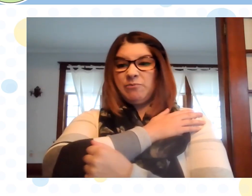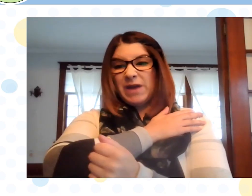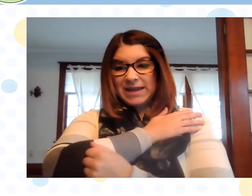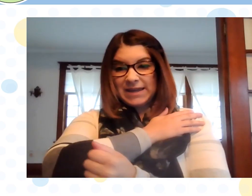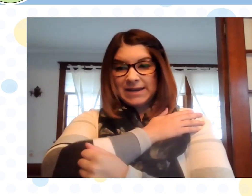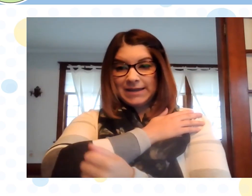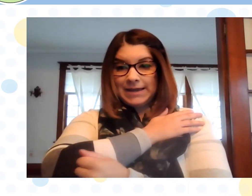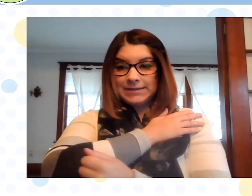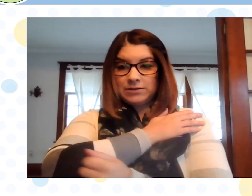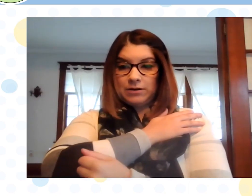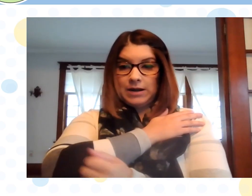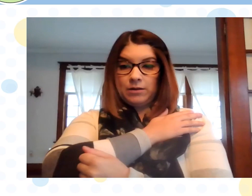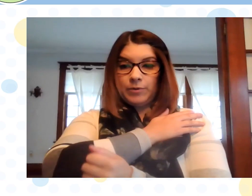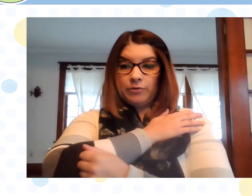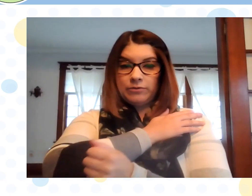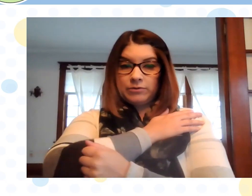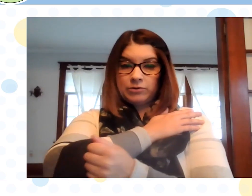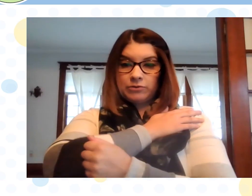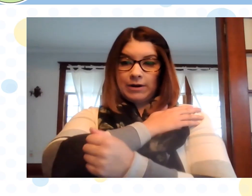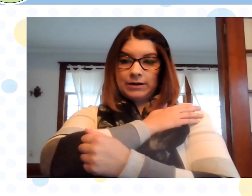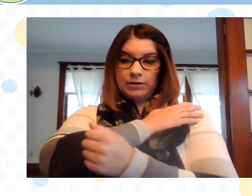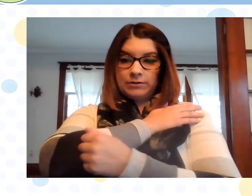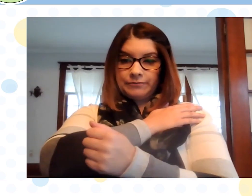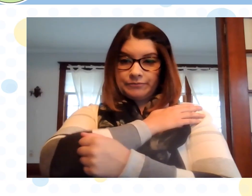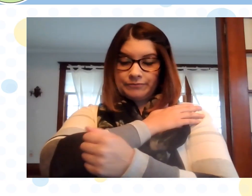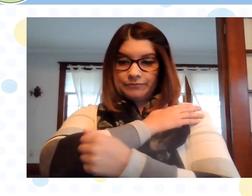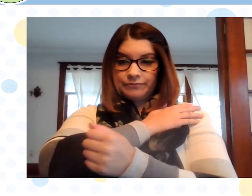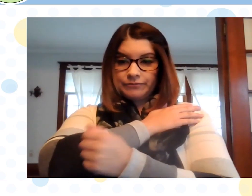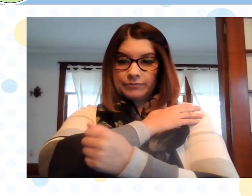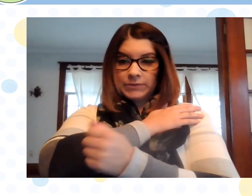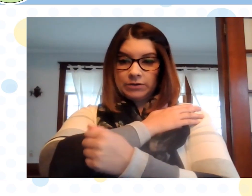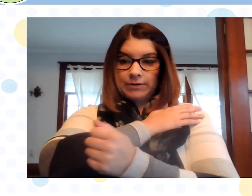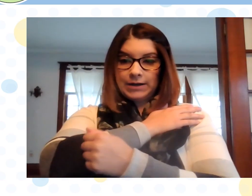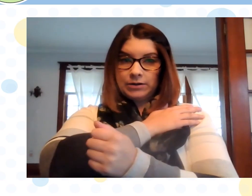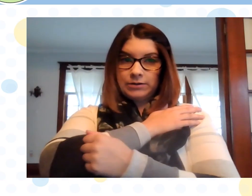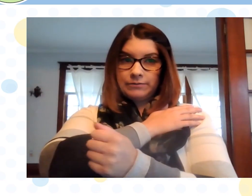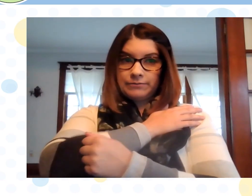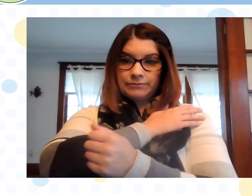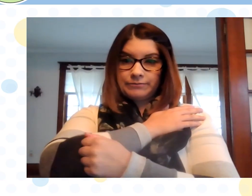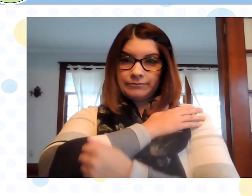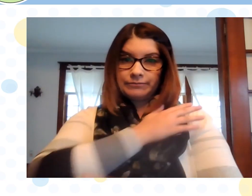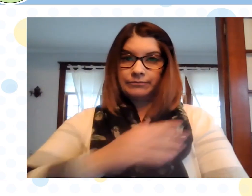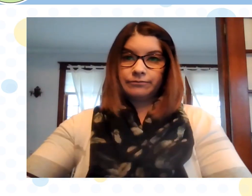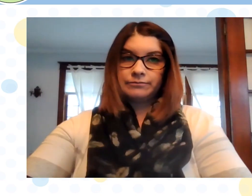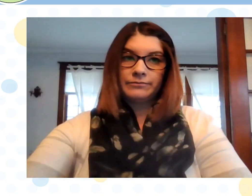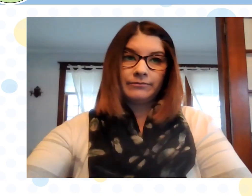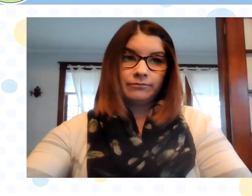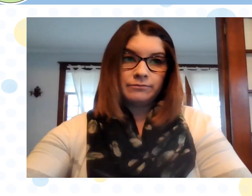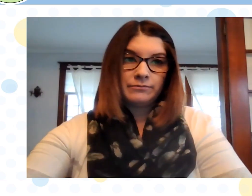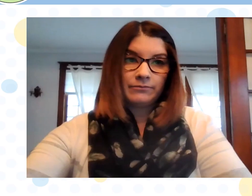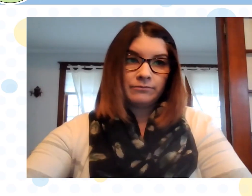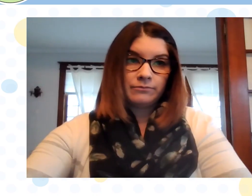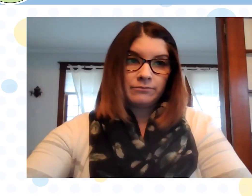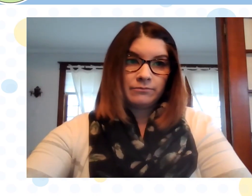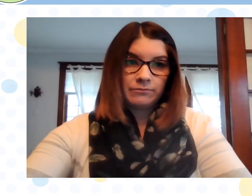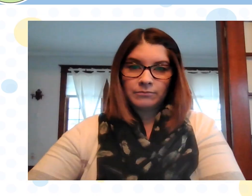kind of bang it against our elbow. Cracker. Cracker.